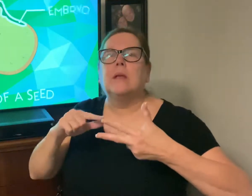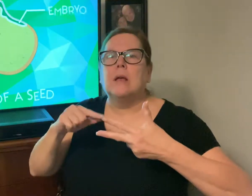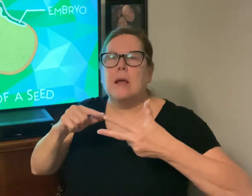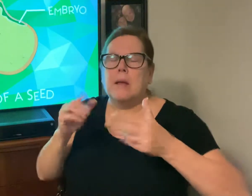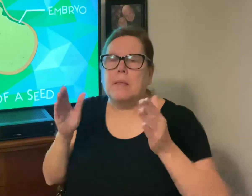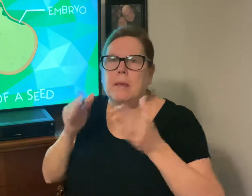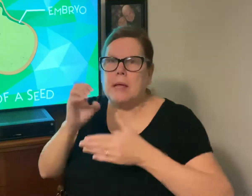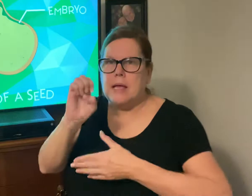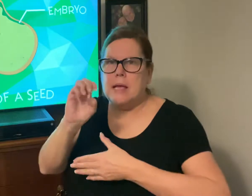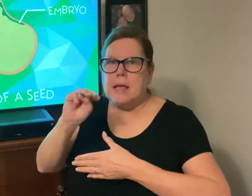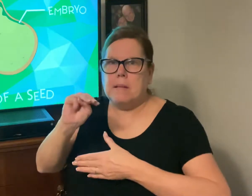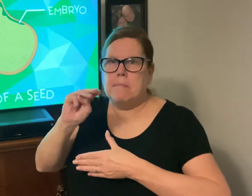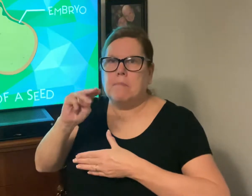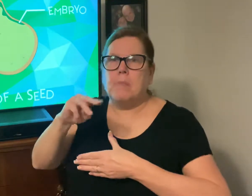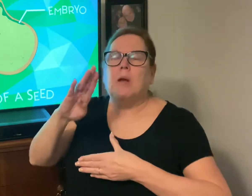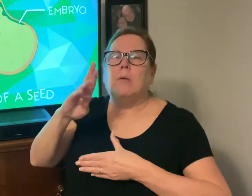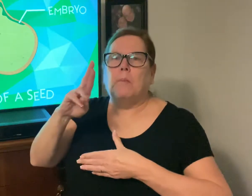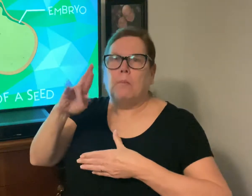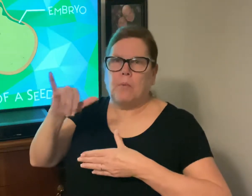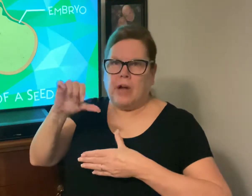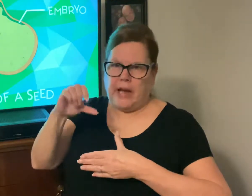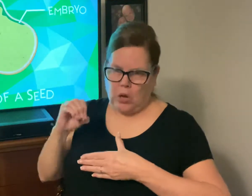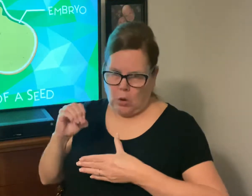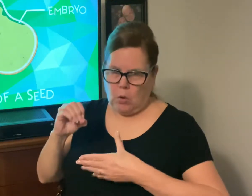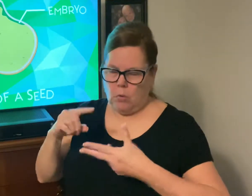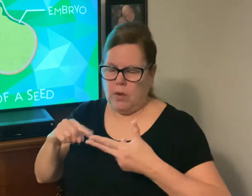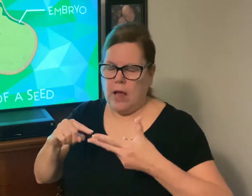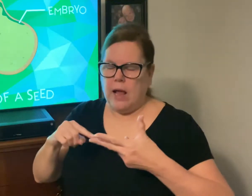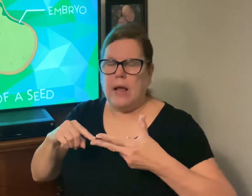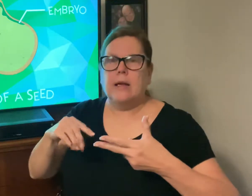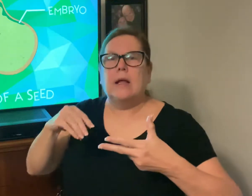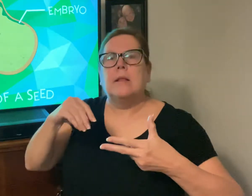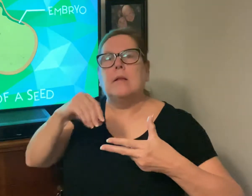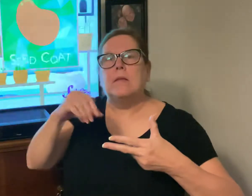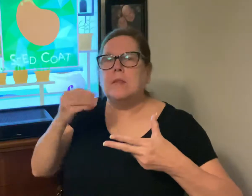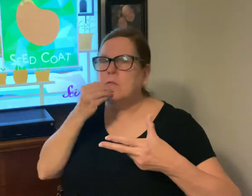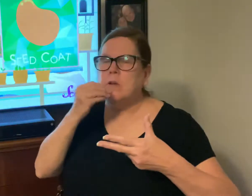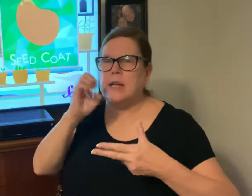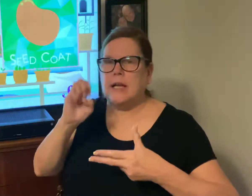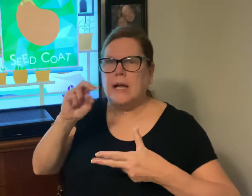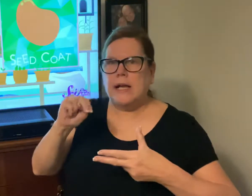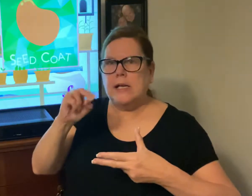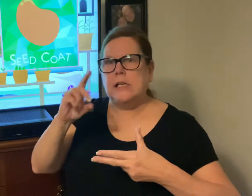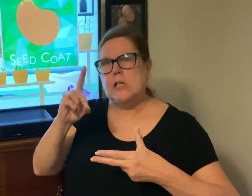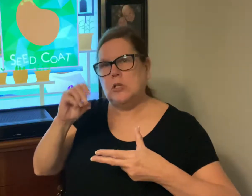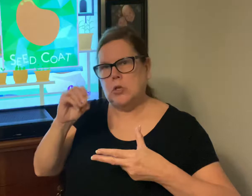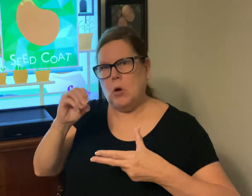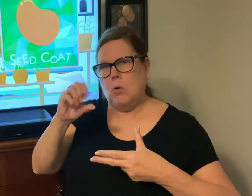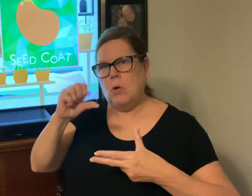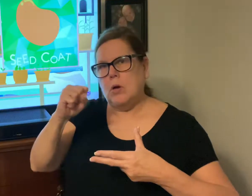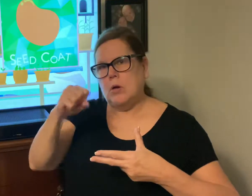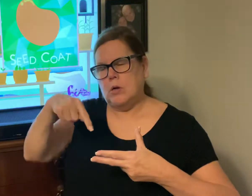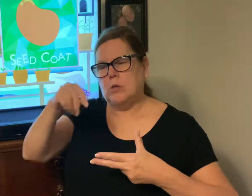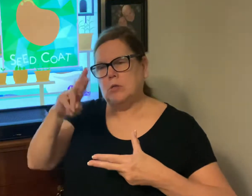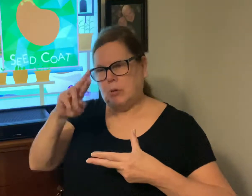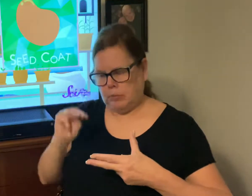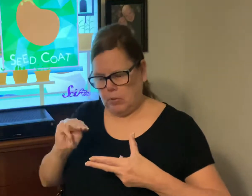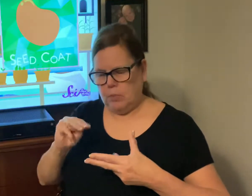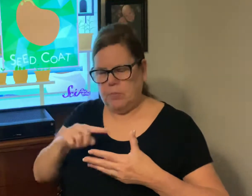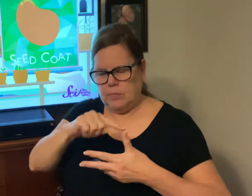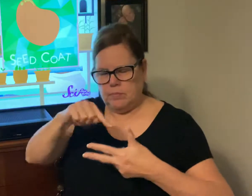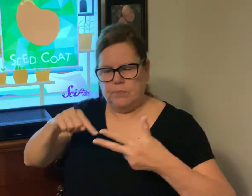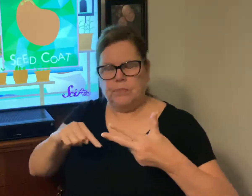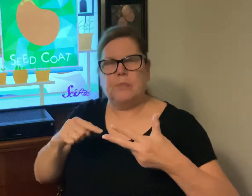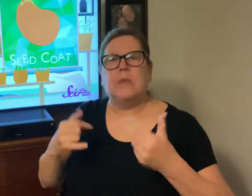seed called the embryo, and some plant food for the embryo called endosperm. The seed coat has an important job. It covers the entire